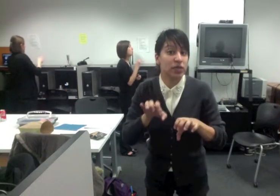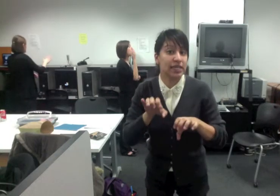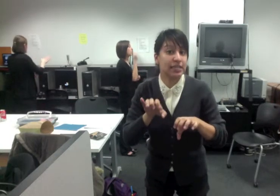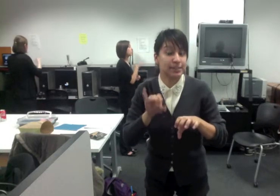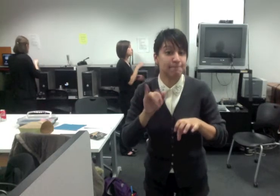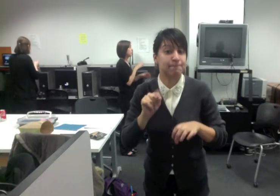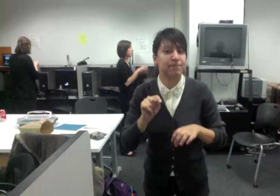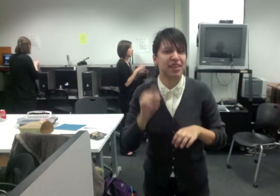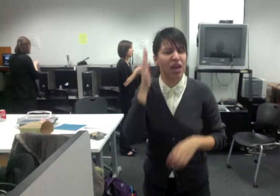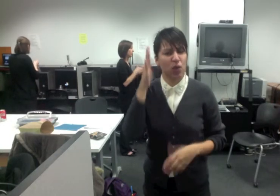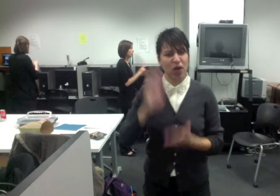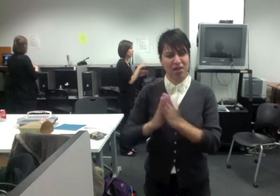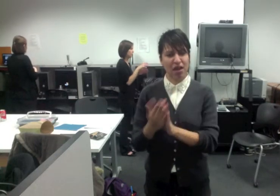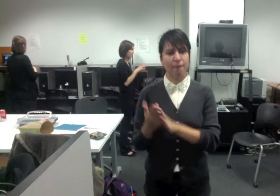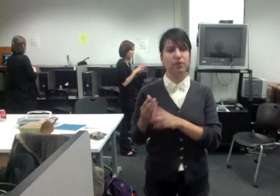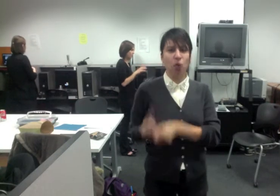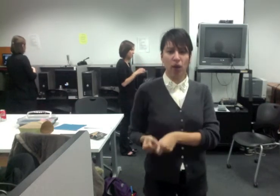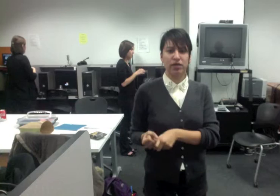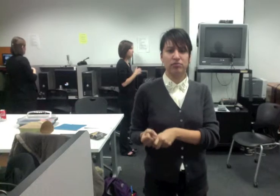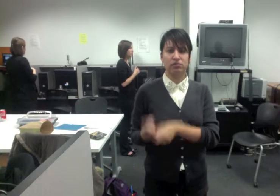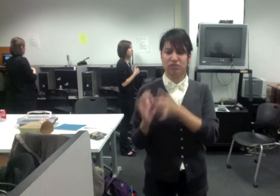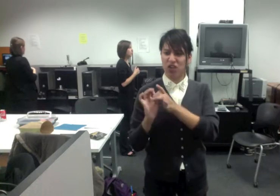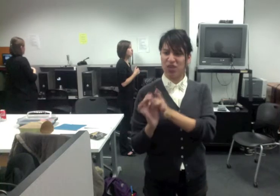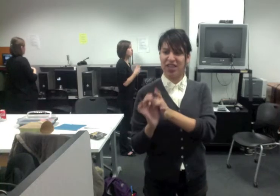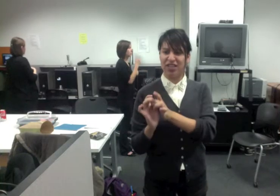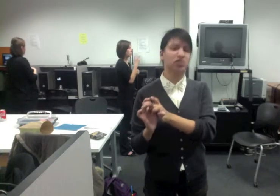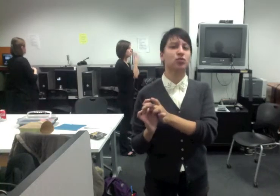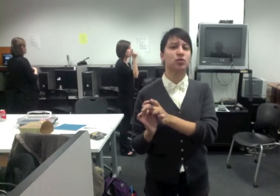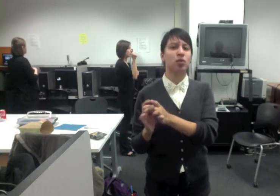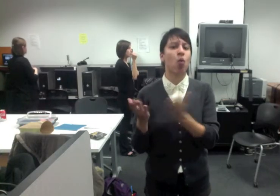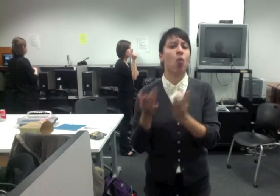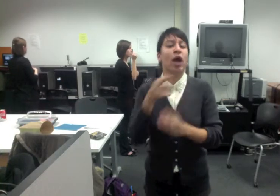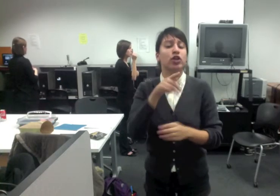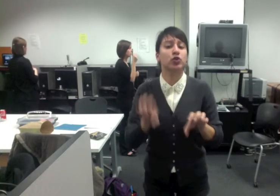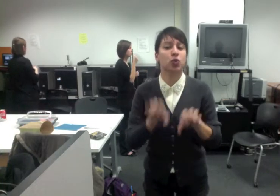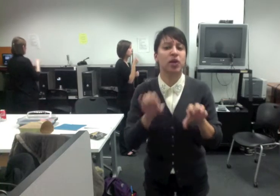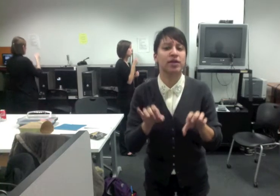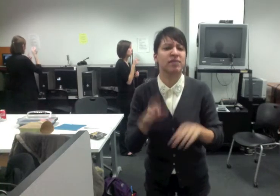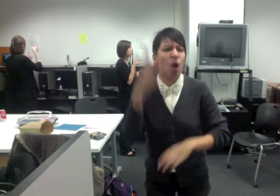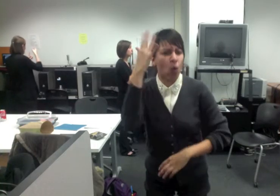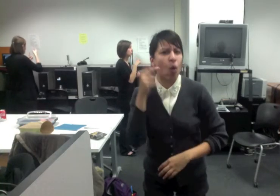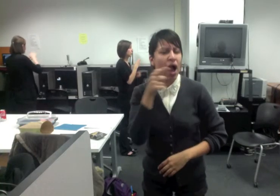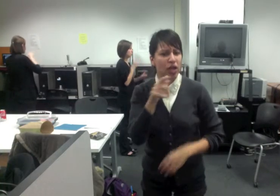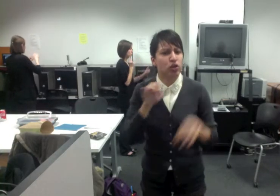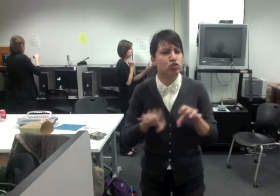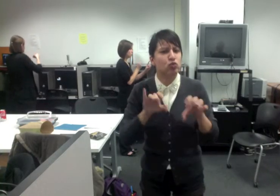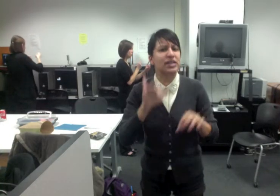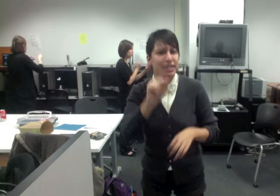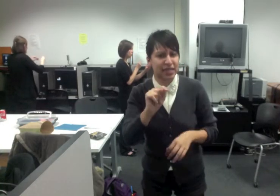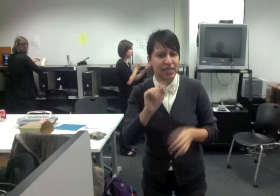want to be a part of what it is that you do? Again, the goal is not just to sell people who need what you have. The goal is to sell people who believe what you